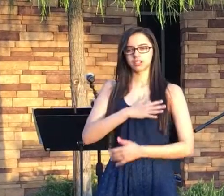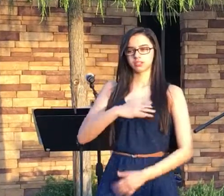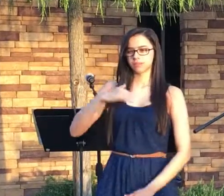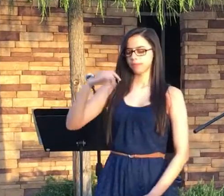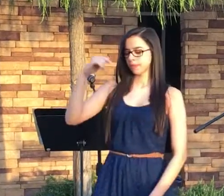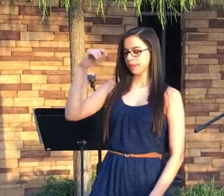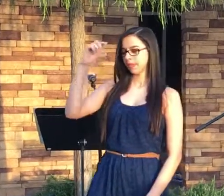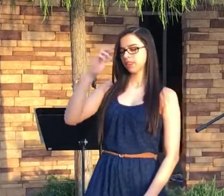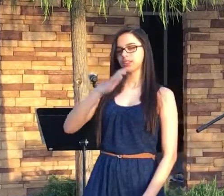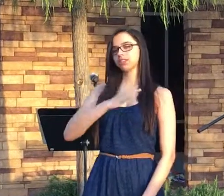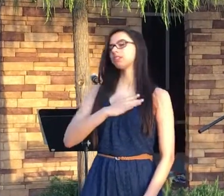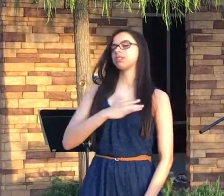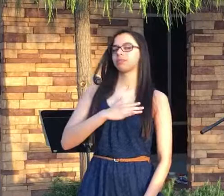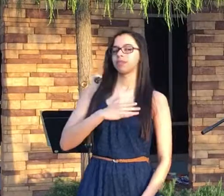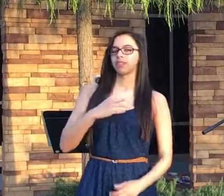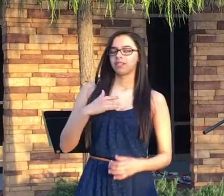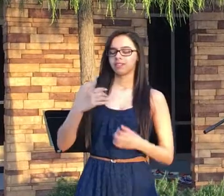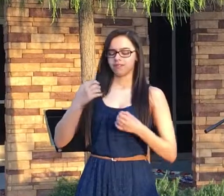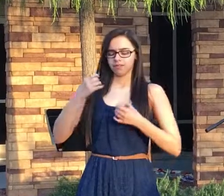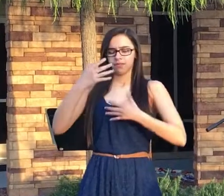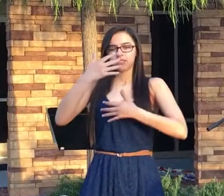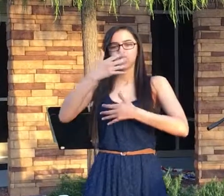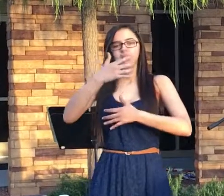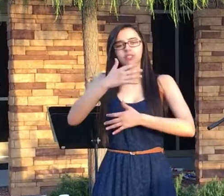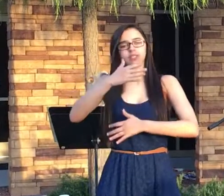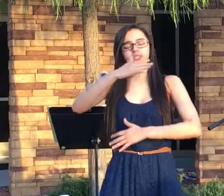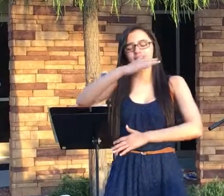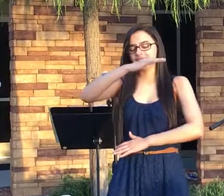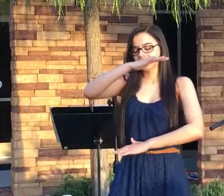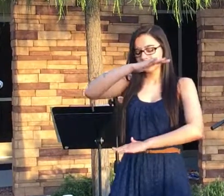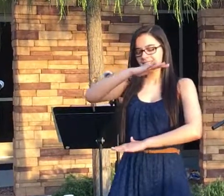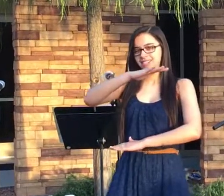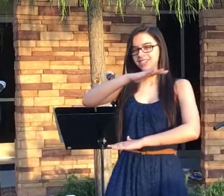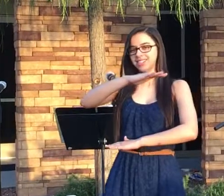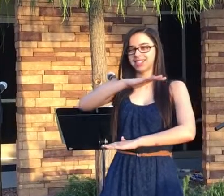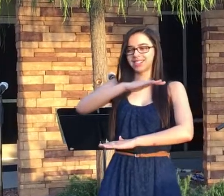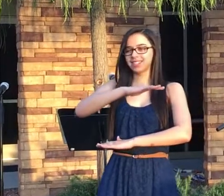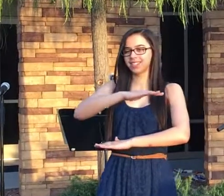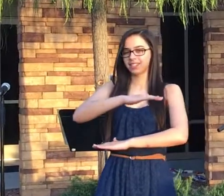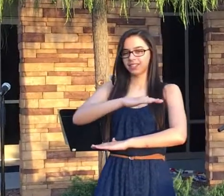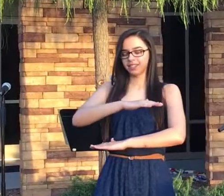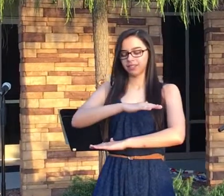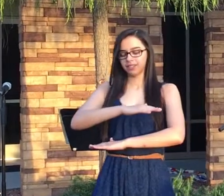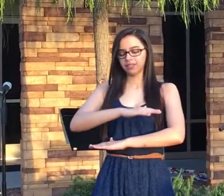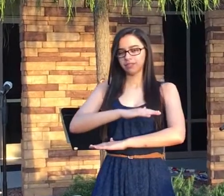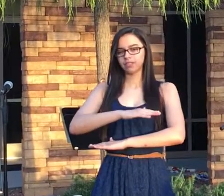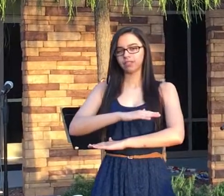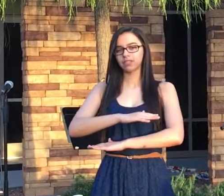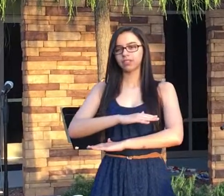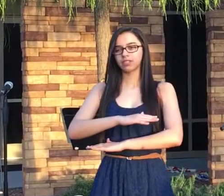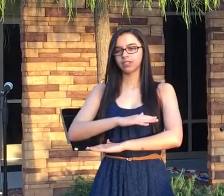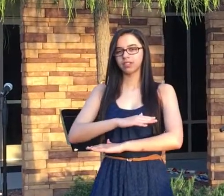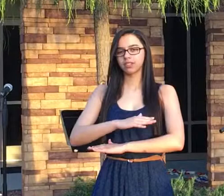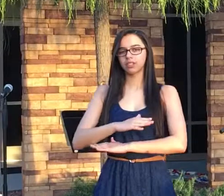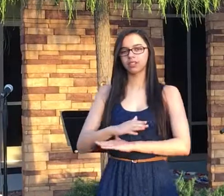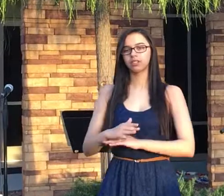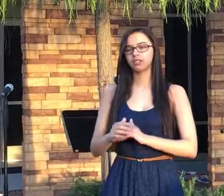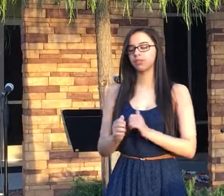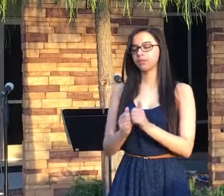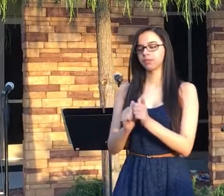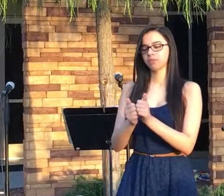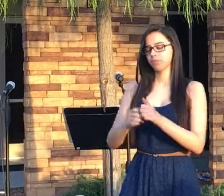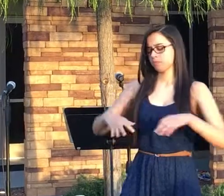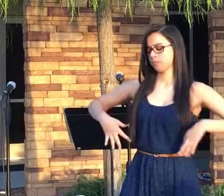and grace my fears relieved. How